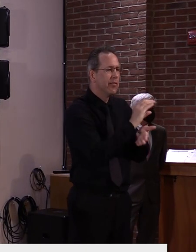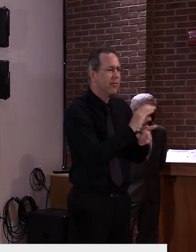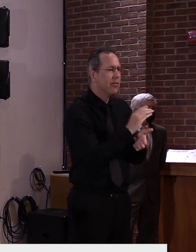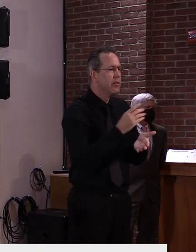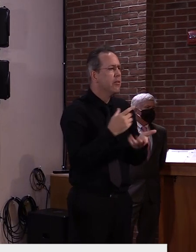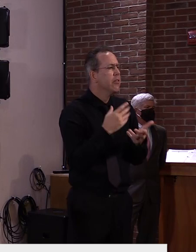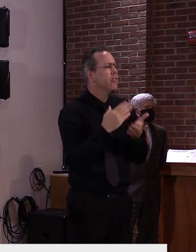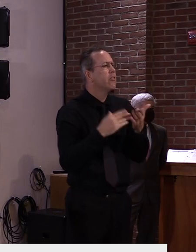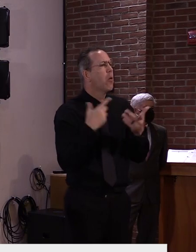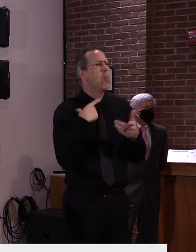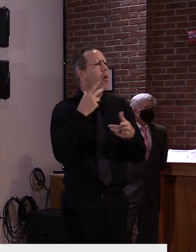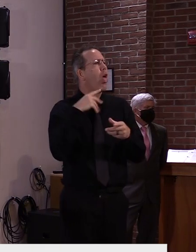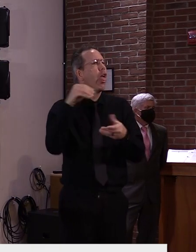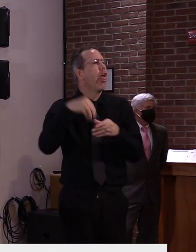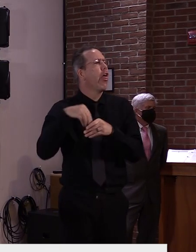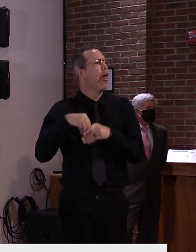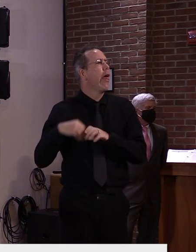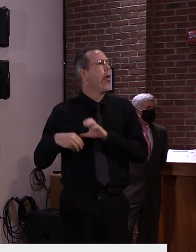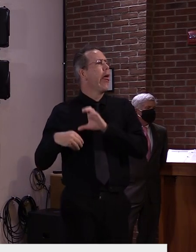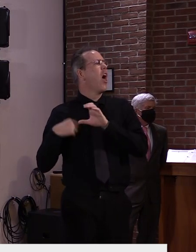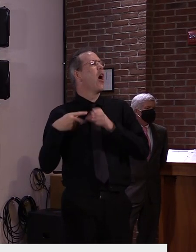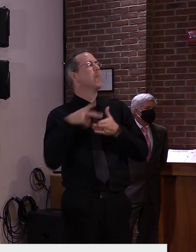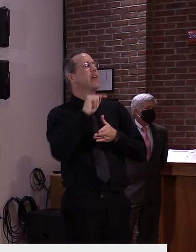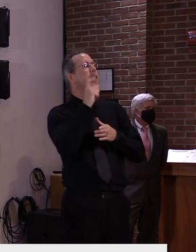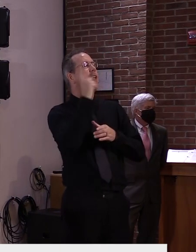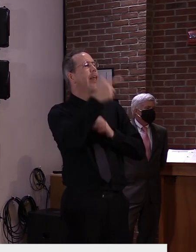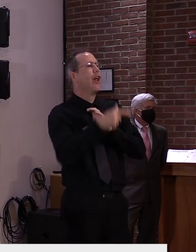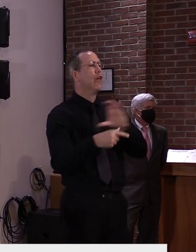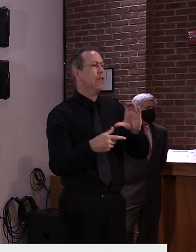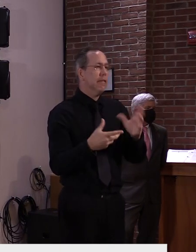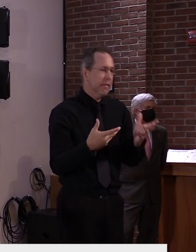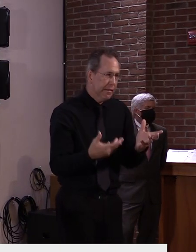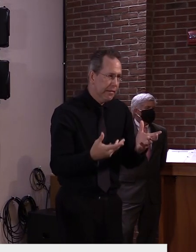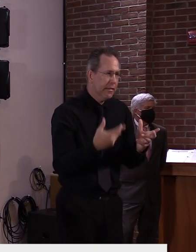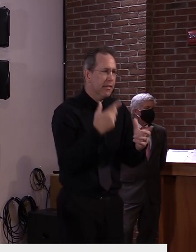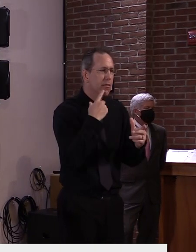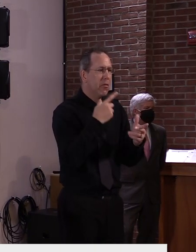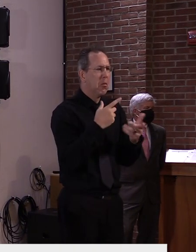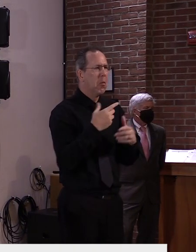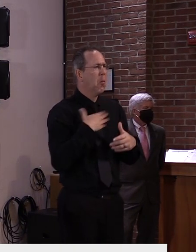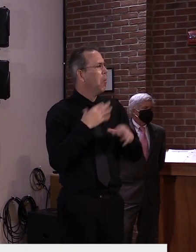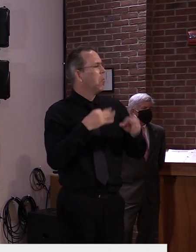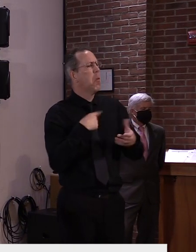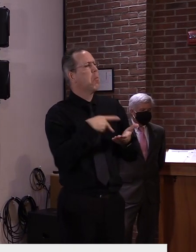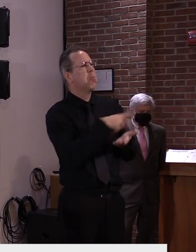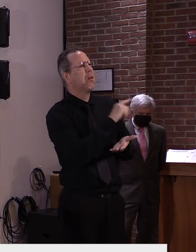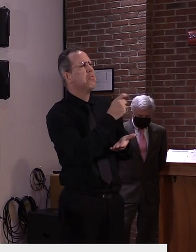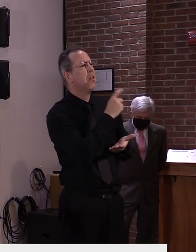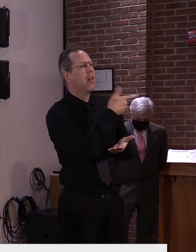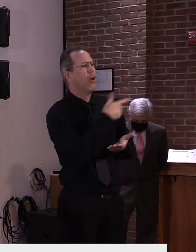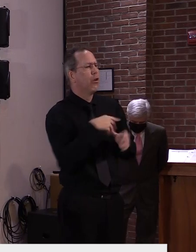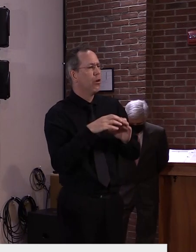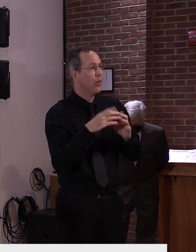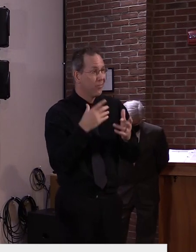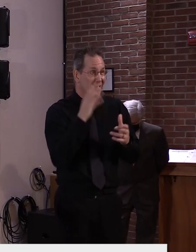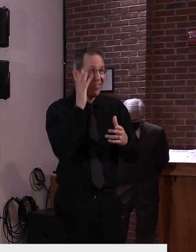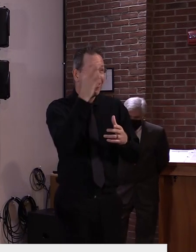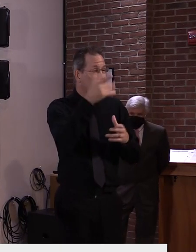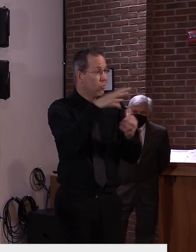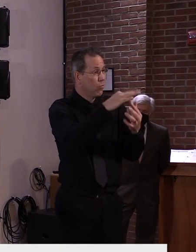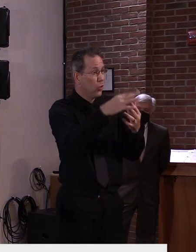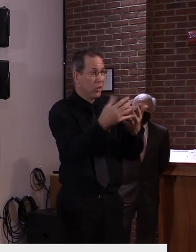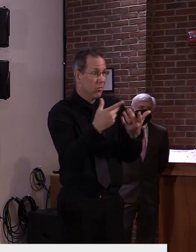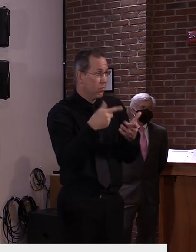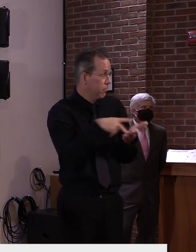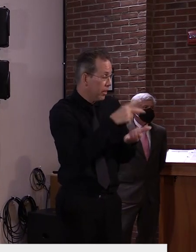at the time the benefits are distributed, so they will be required to record those as earnings